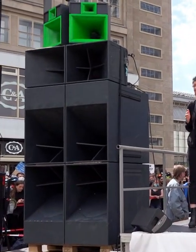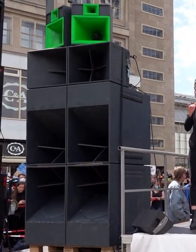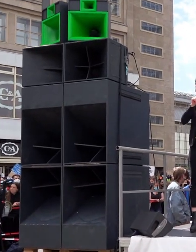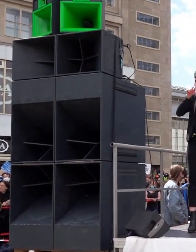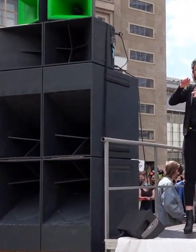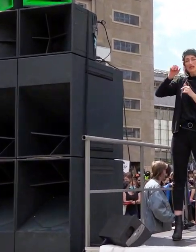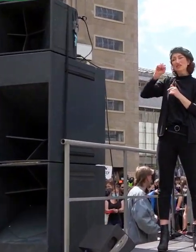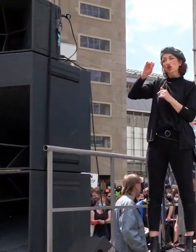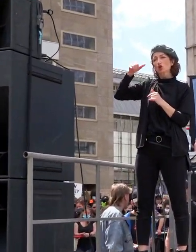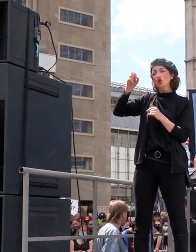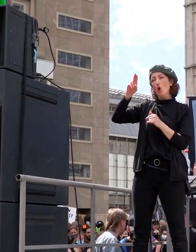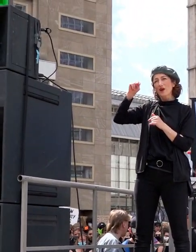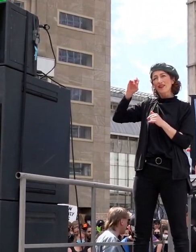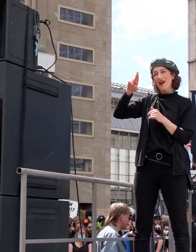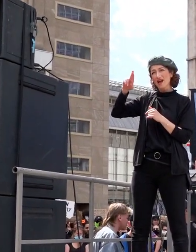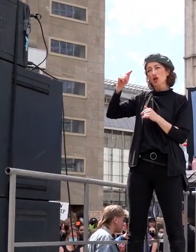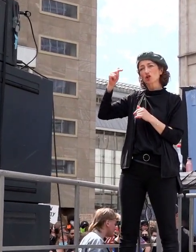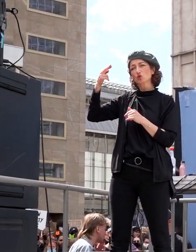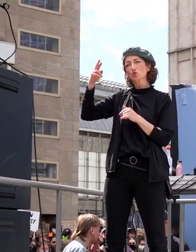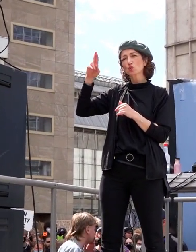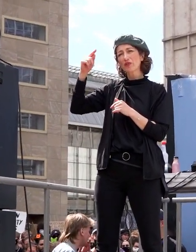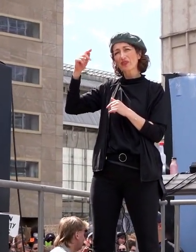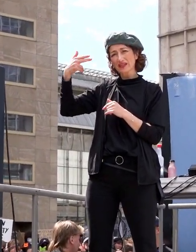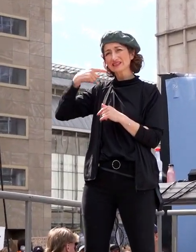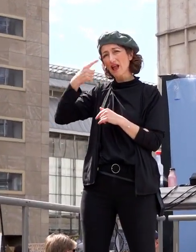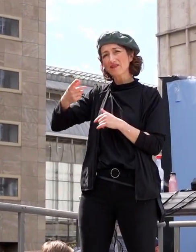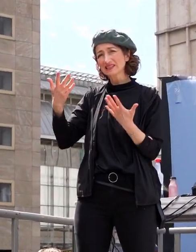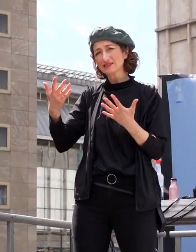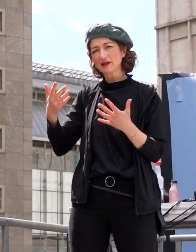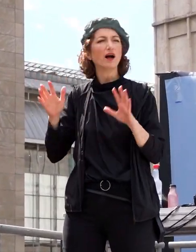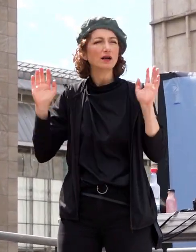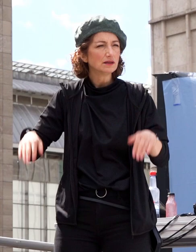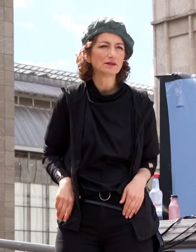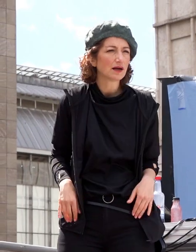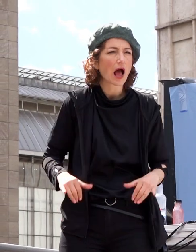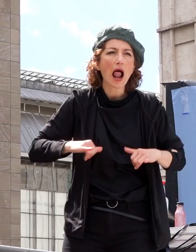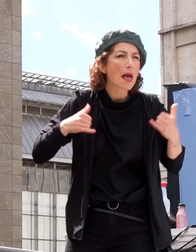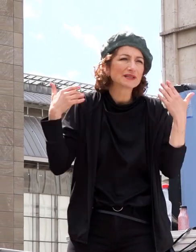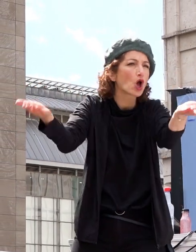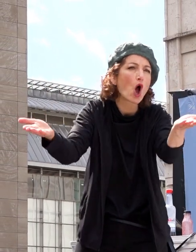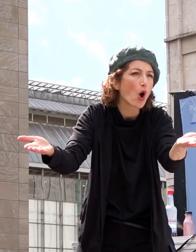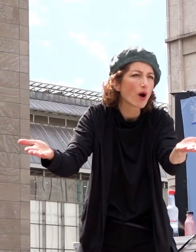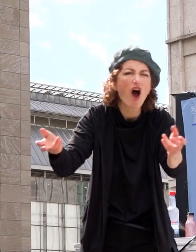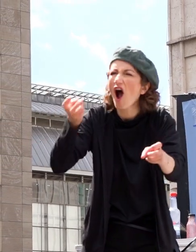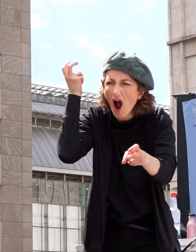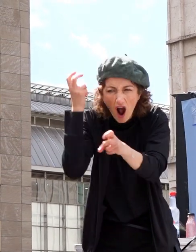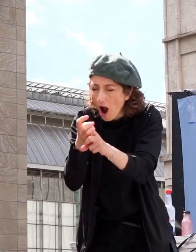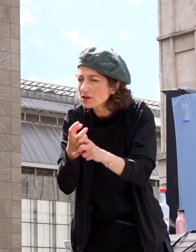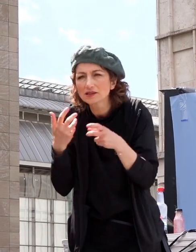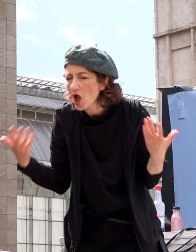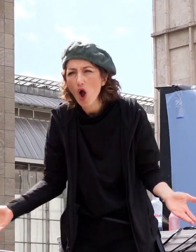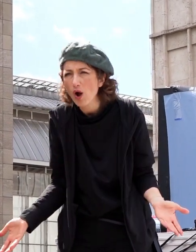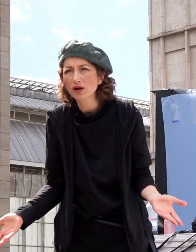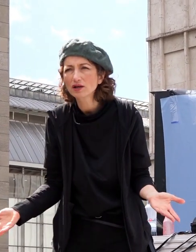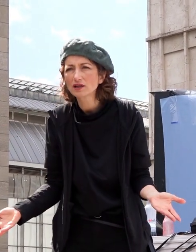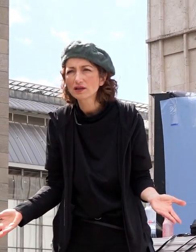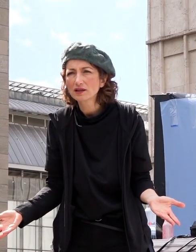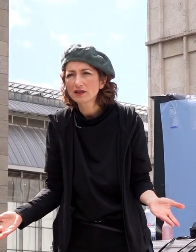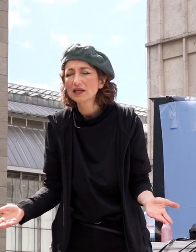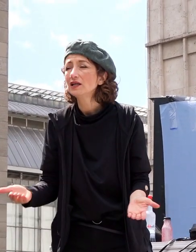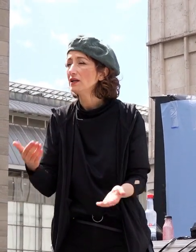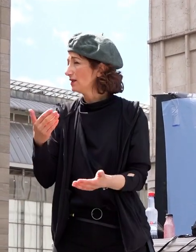Truth said, life is a hard battle anyway. We have been in this fight